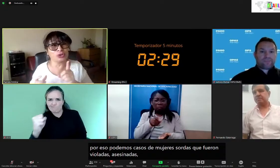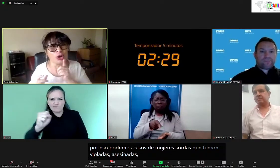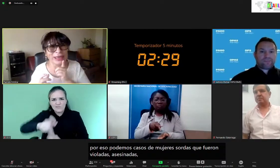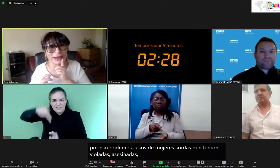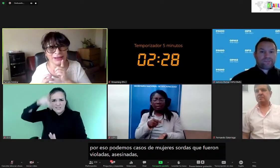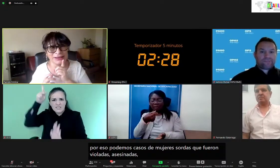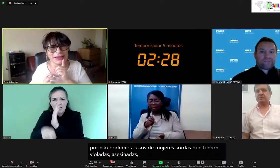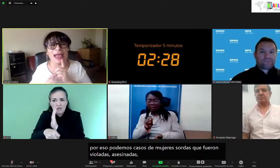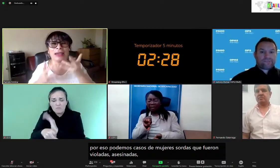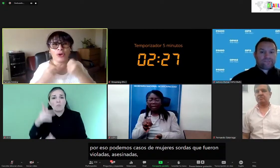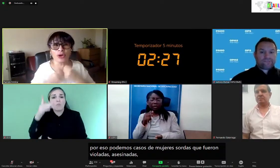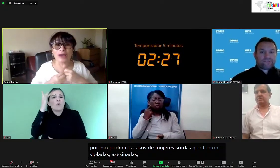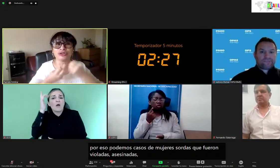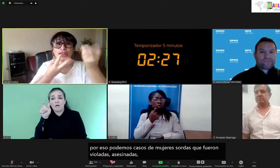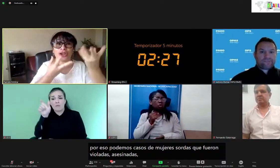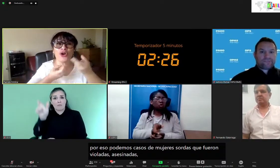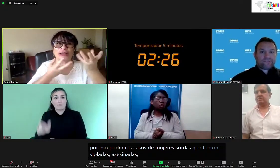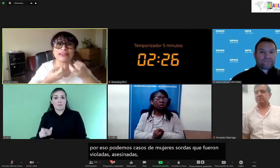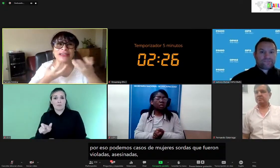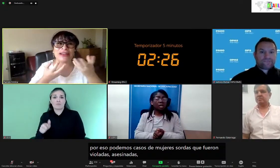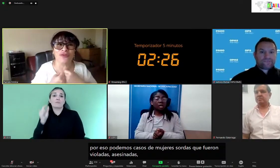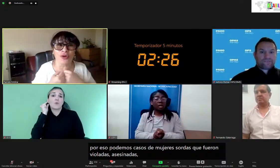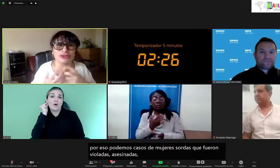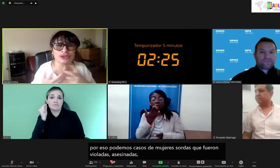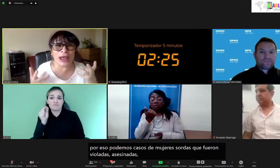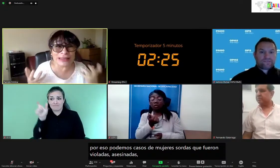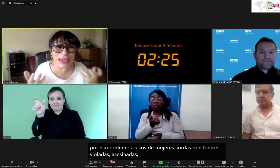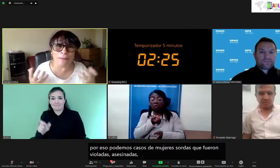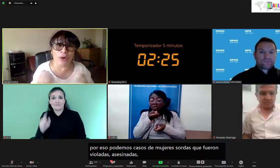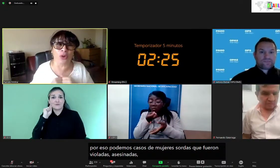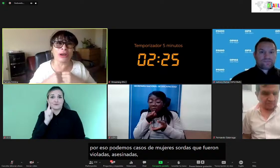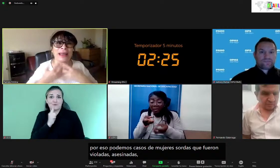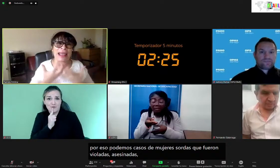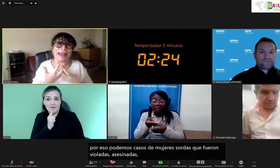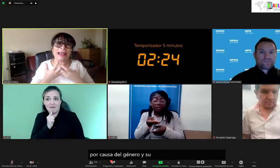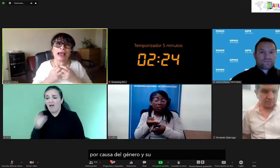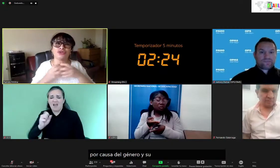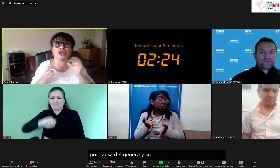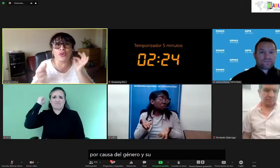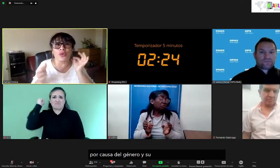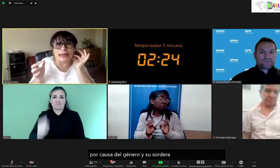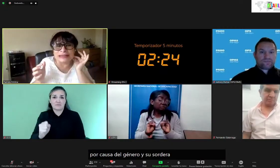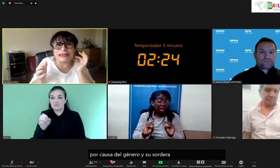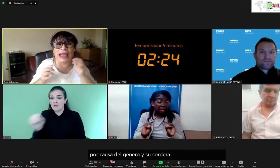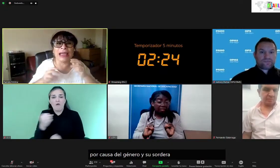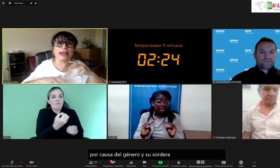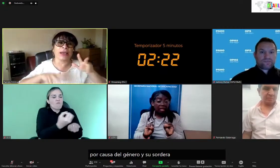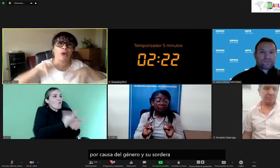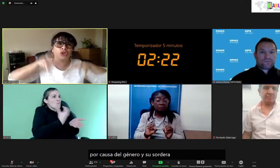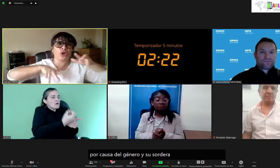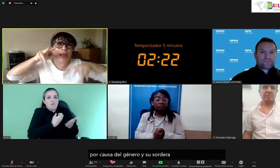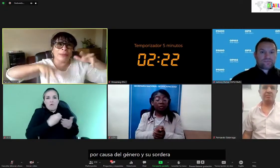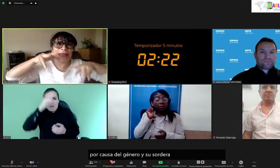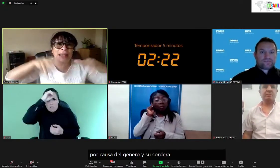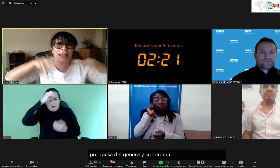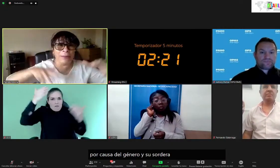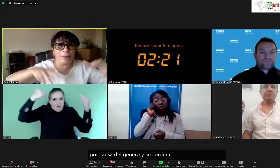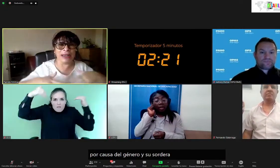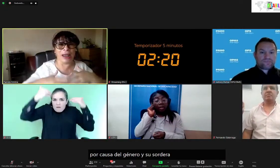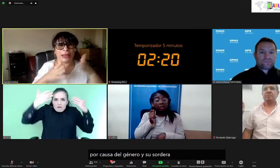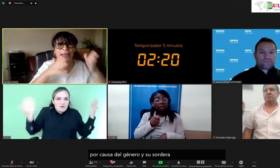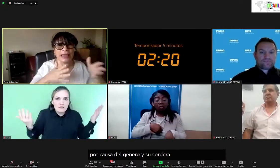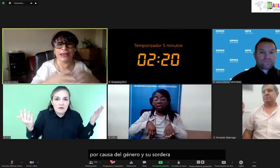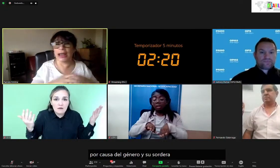of gender and because they were deaf and because they couldn't get timely information there is the case of